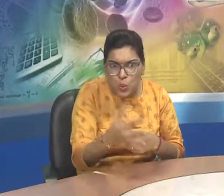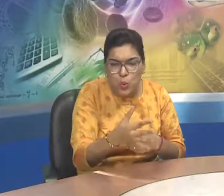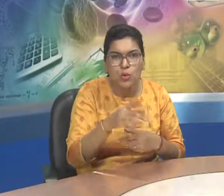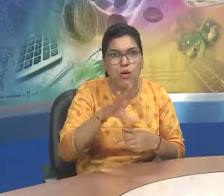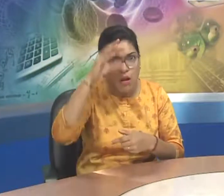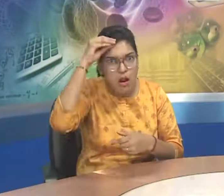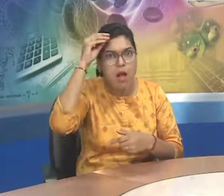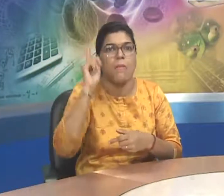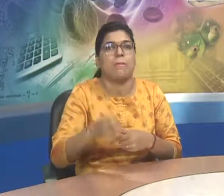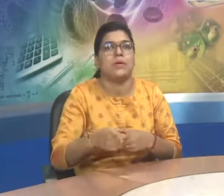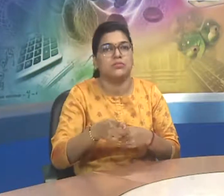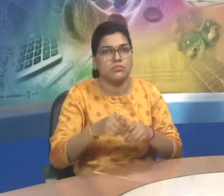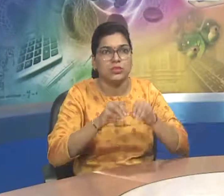young people have